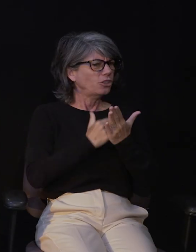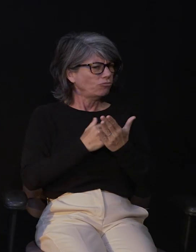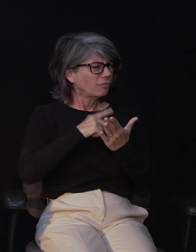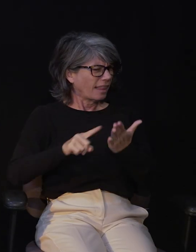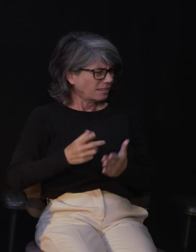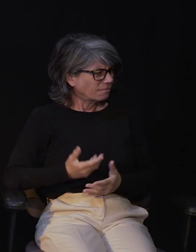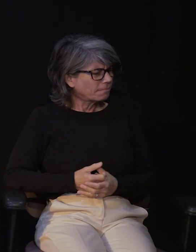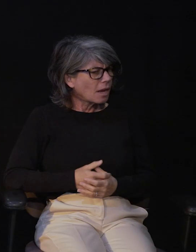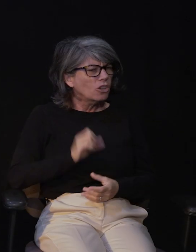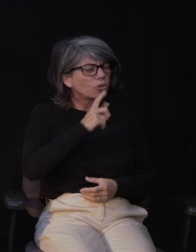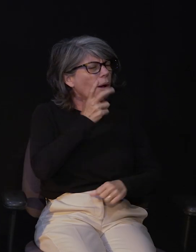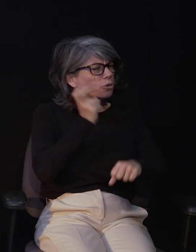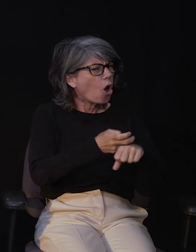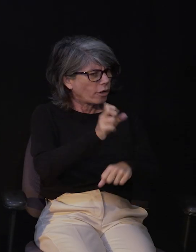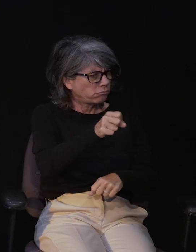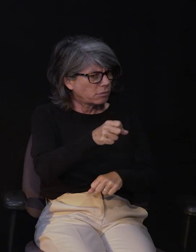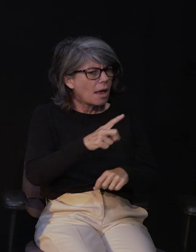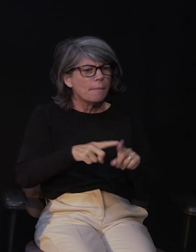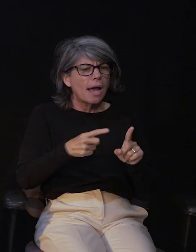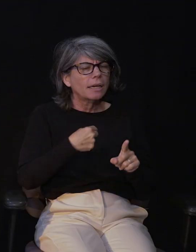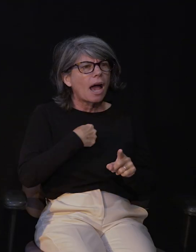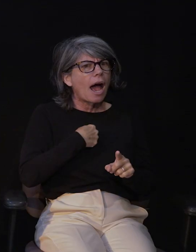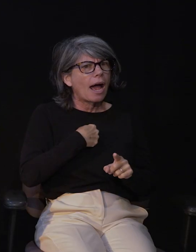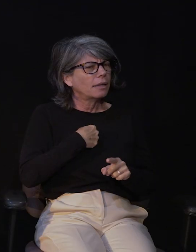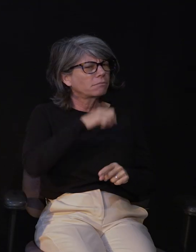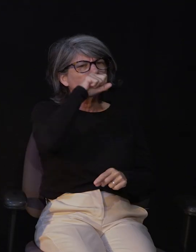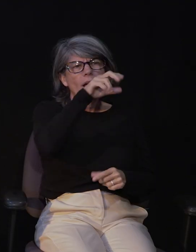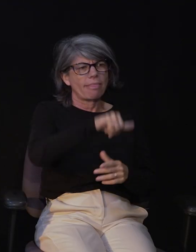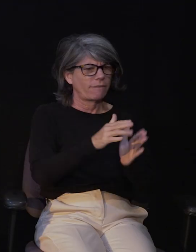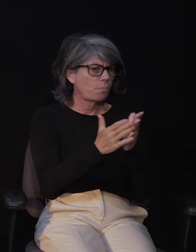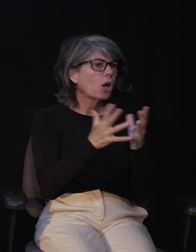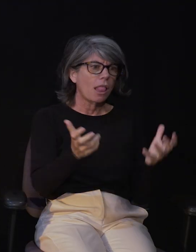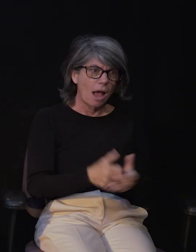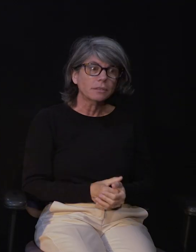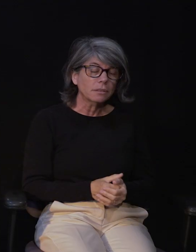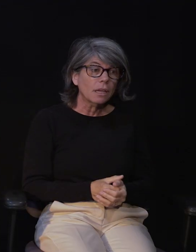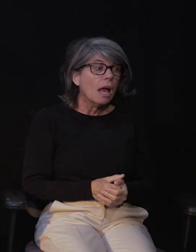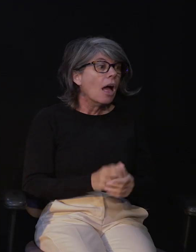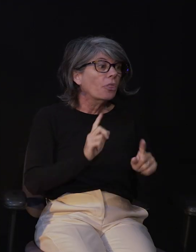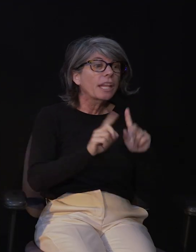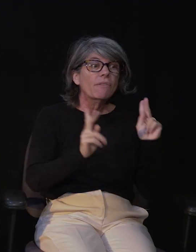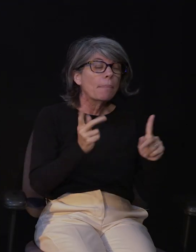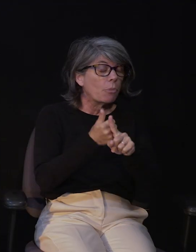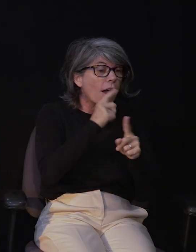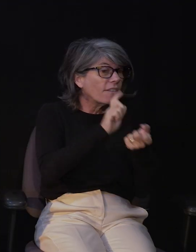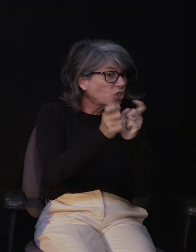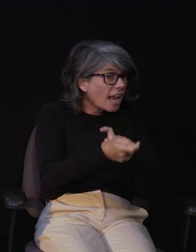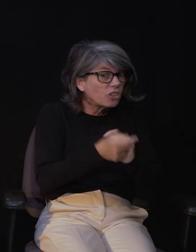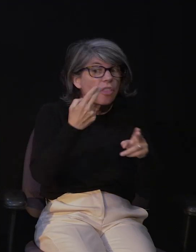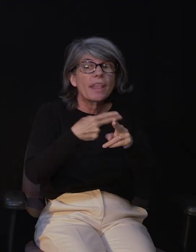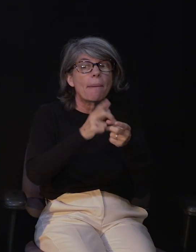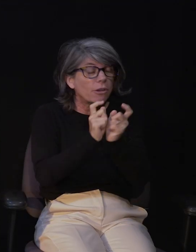kind of, so it was tricky, but I love this book very much. Some of the people have changed, some of the names